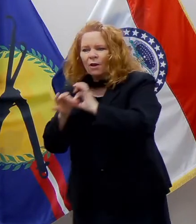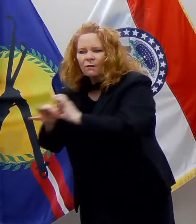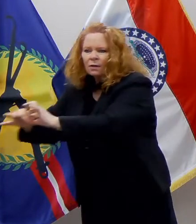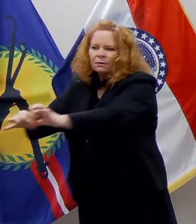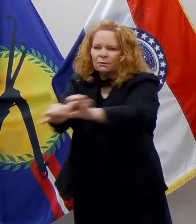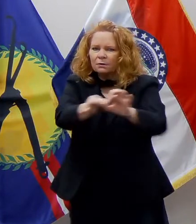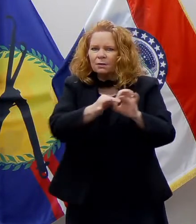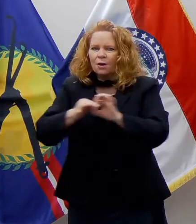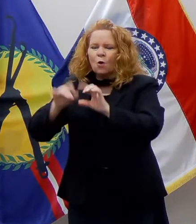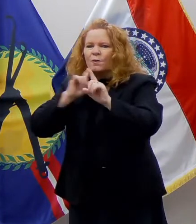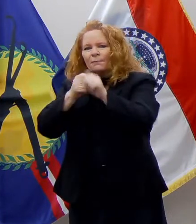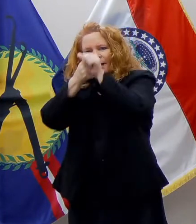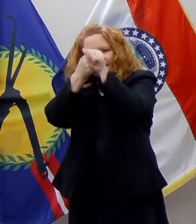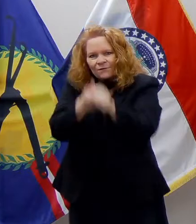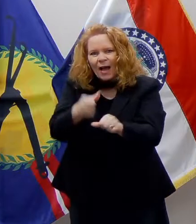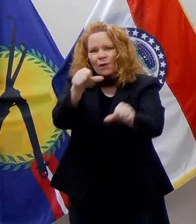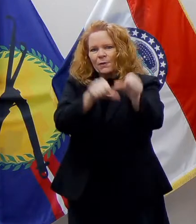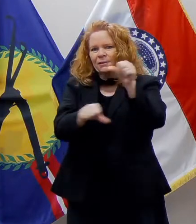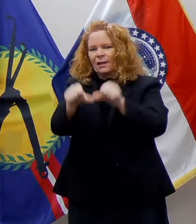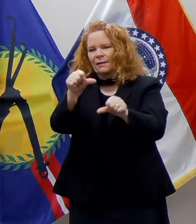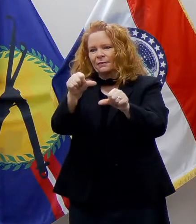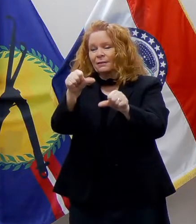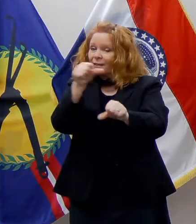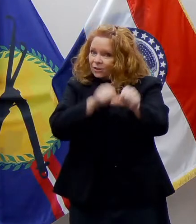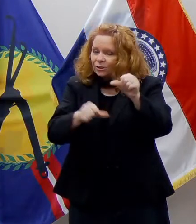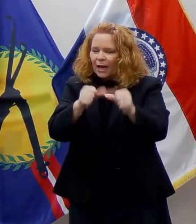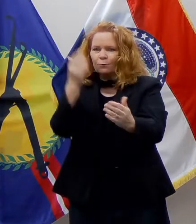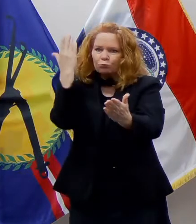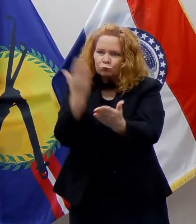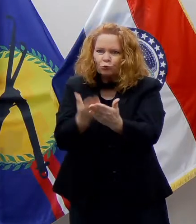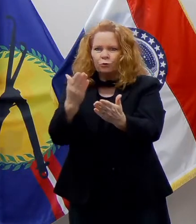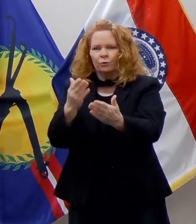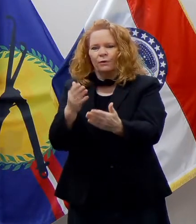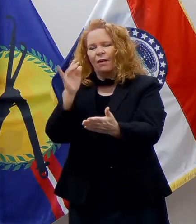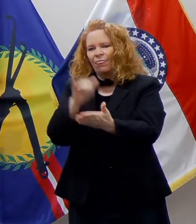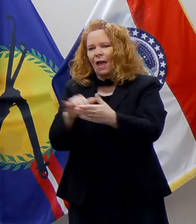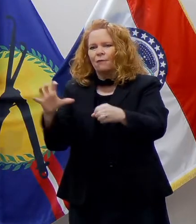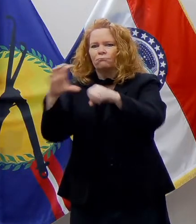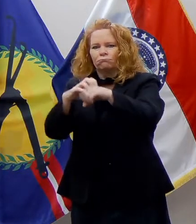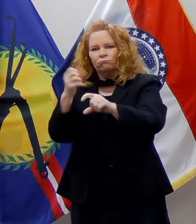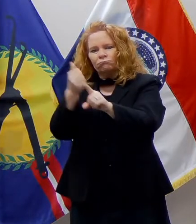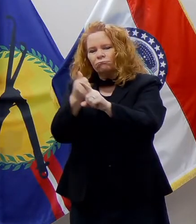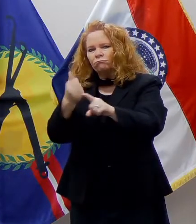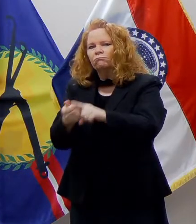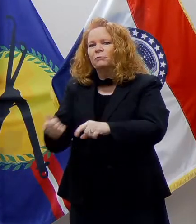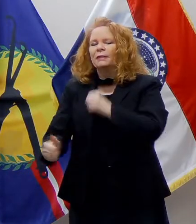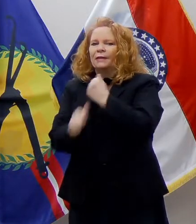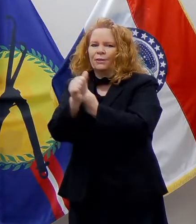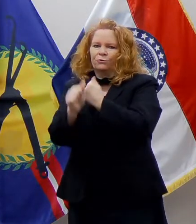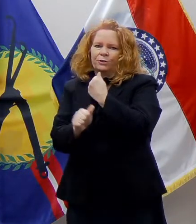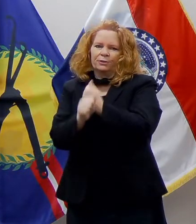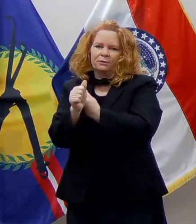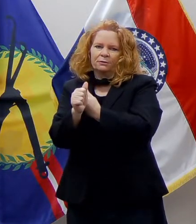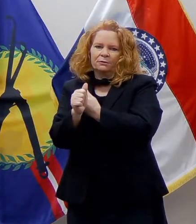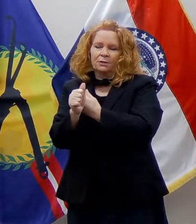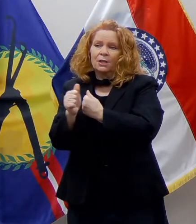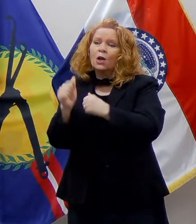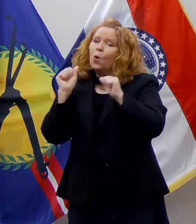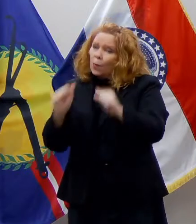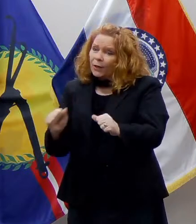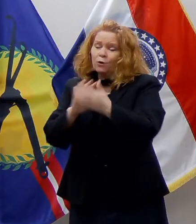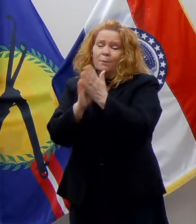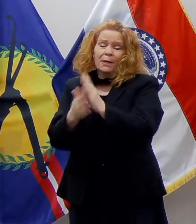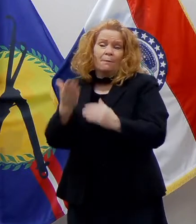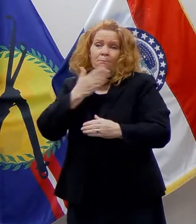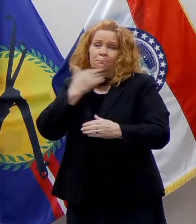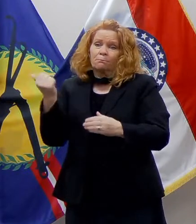based on the science that was clearly showing the danger of this virus. We could be a much safer community.